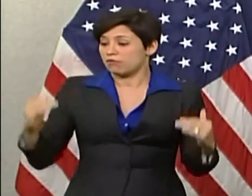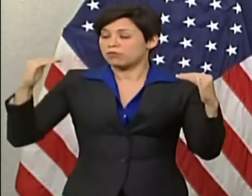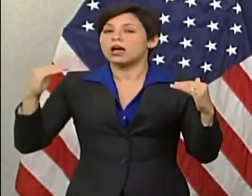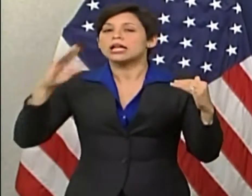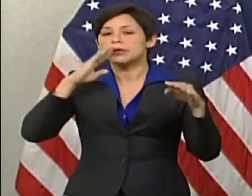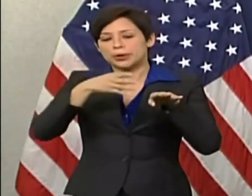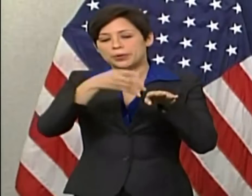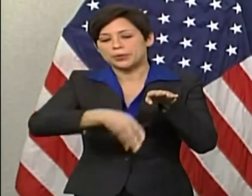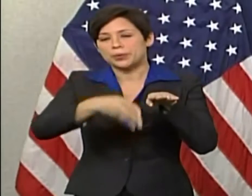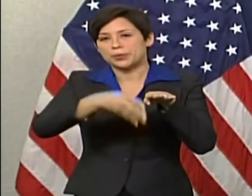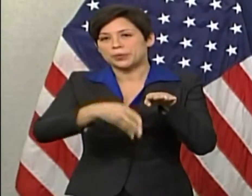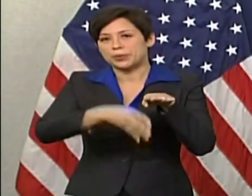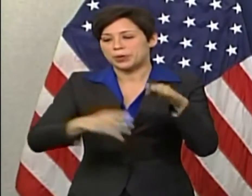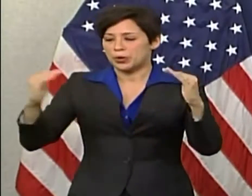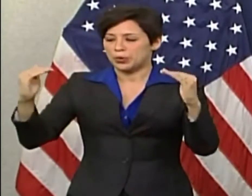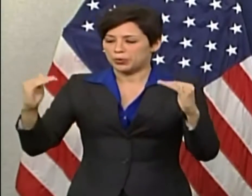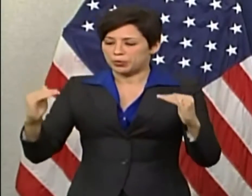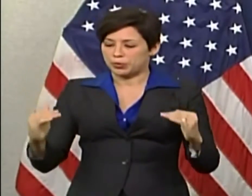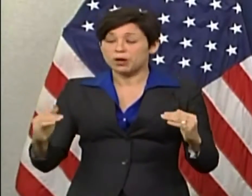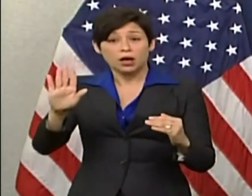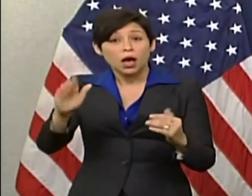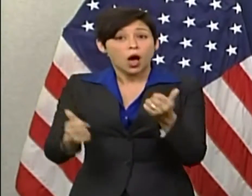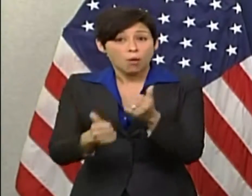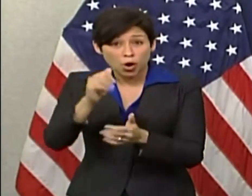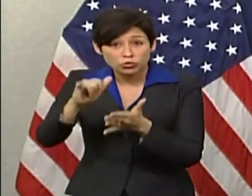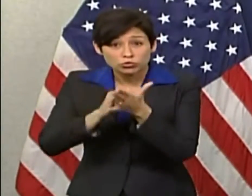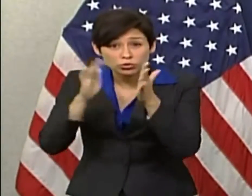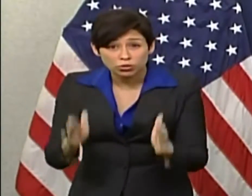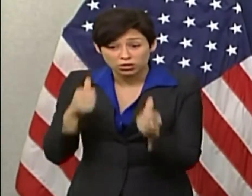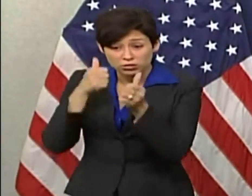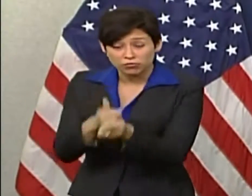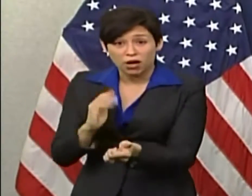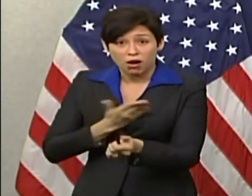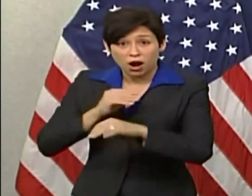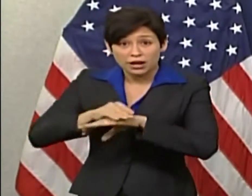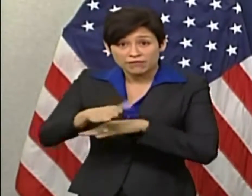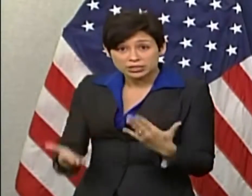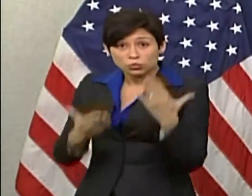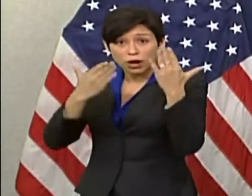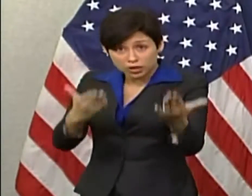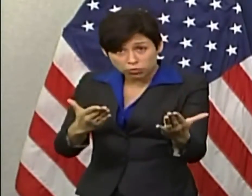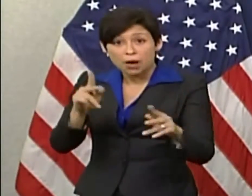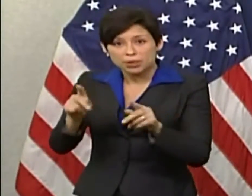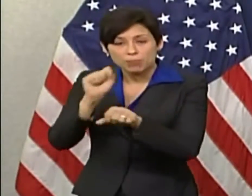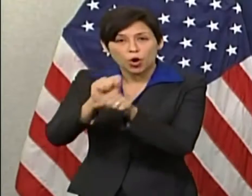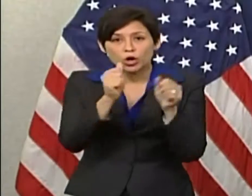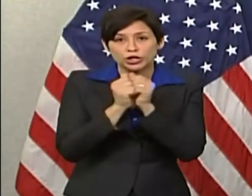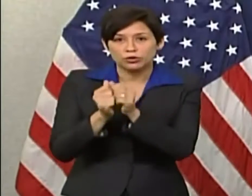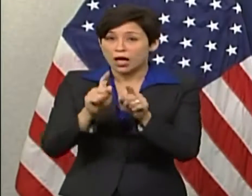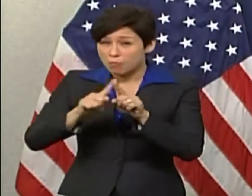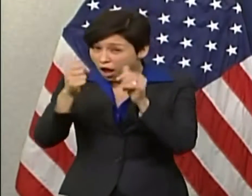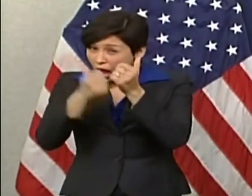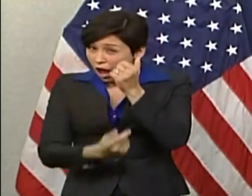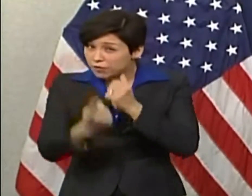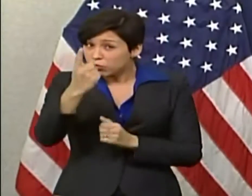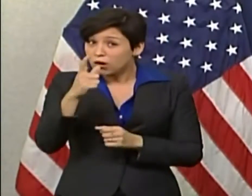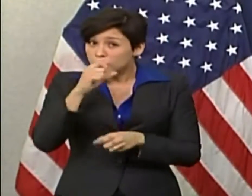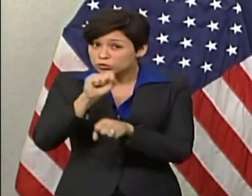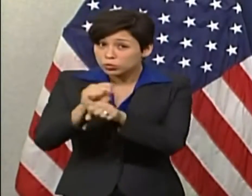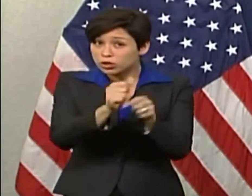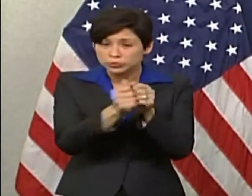off. Most New Yorkers have followed our advice. The cooperation we received really has been great, but not everybody has